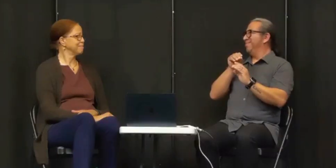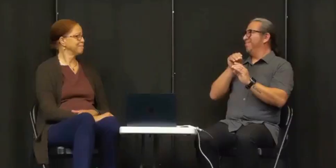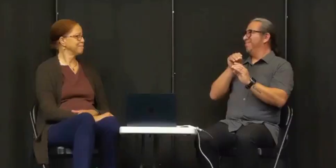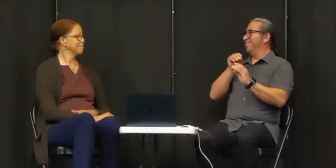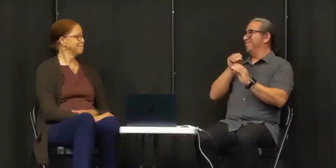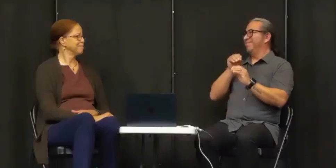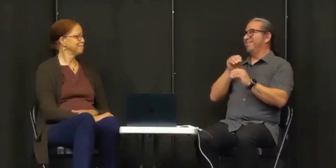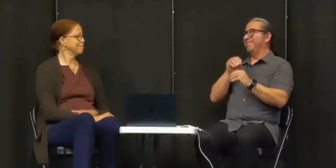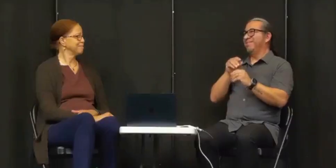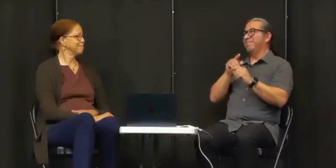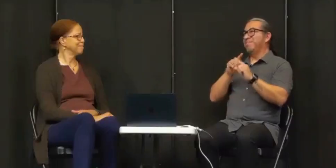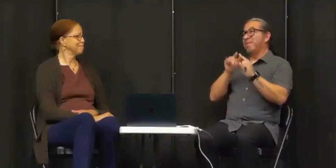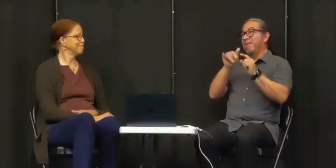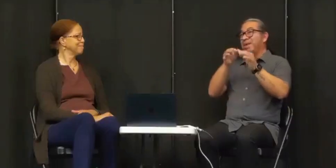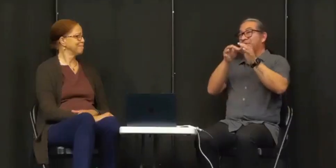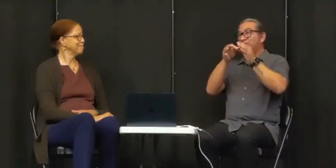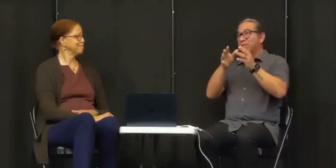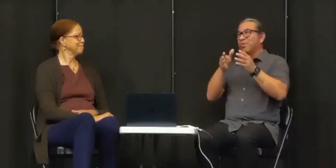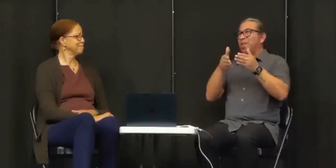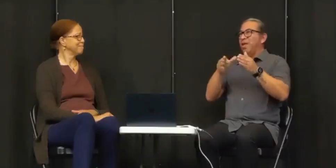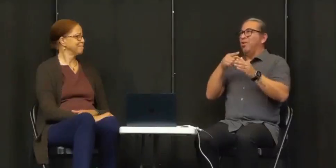She opted out, she was out of it.